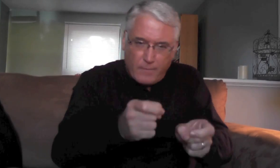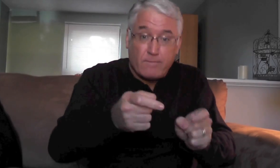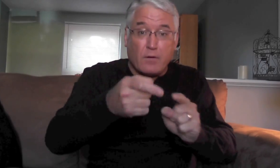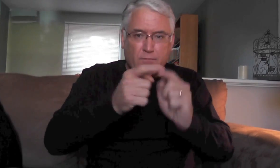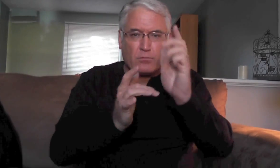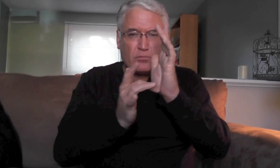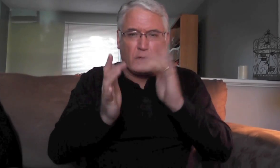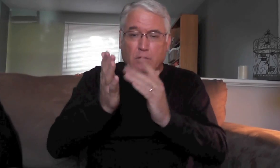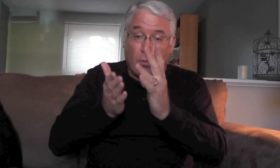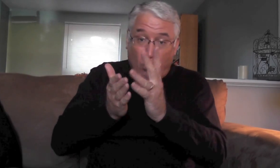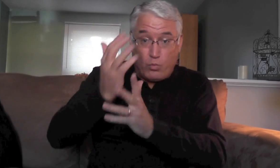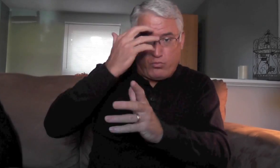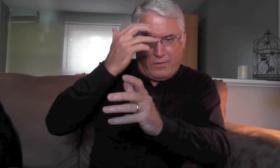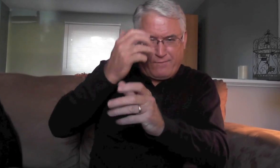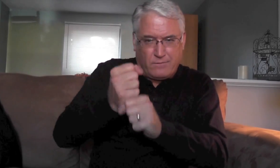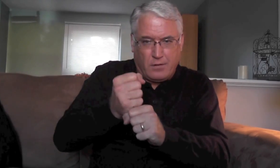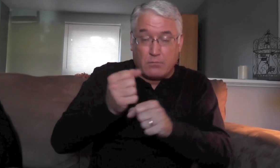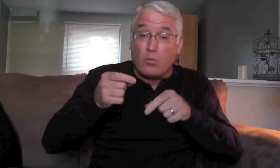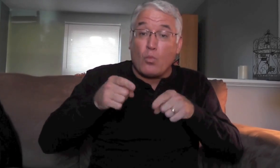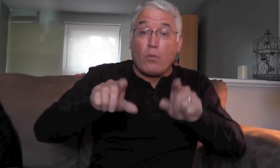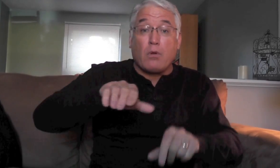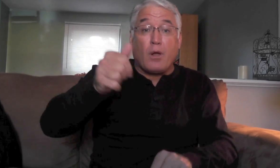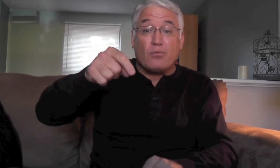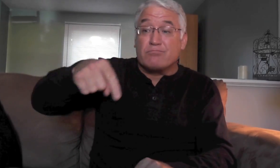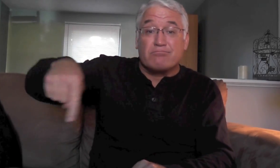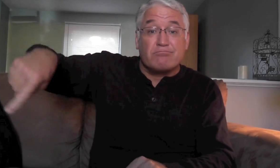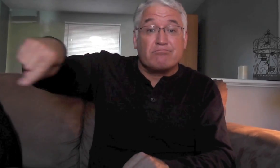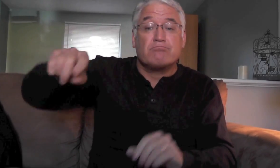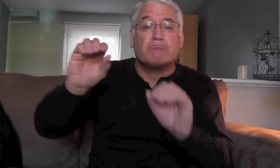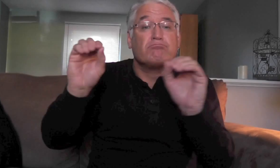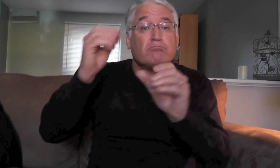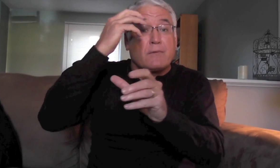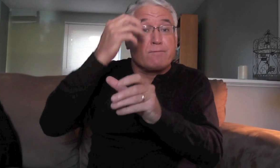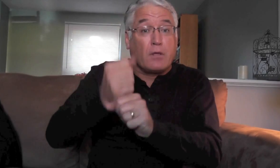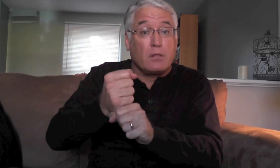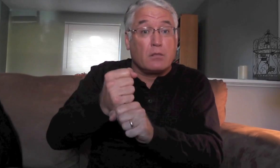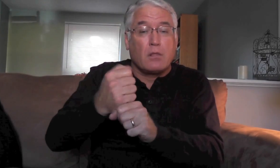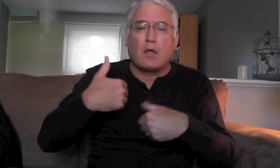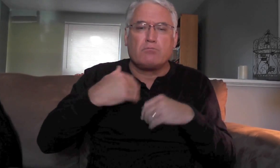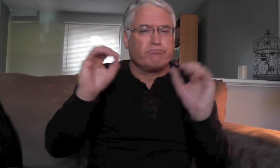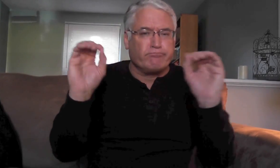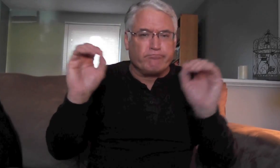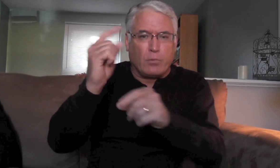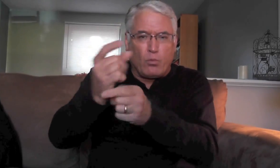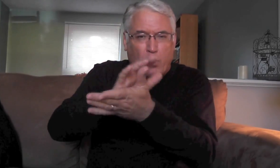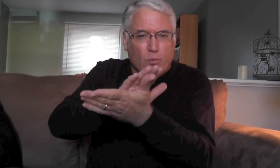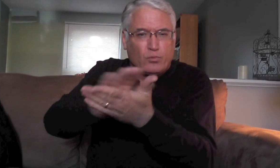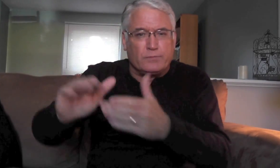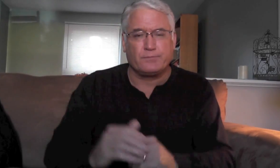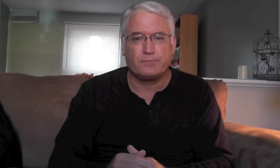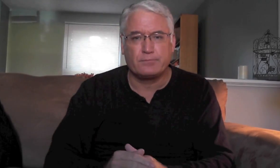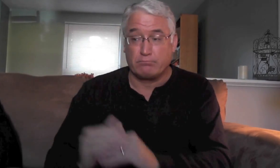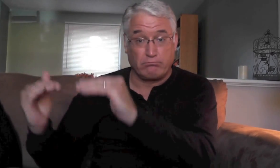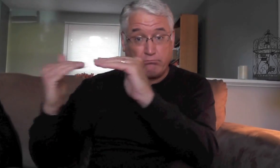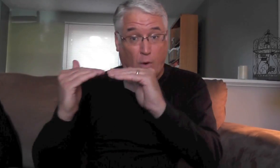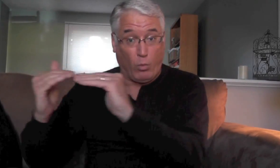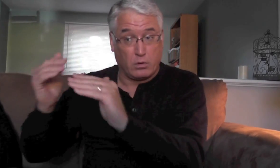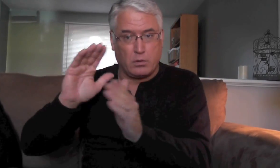the same righteousness given to us through our faith in Jesus Christ. It is the same with non-believers. They are all